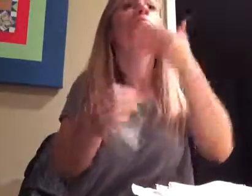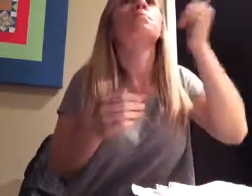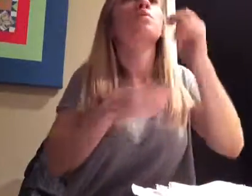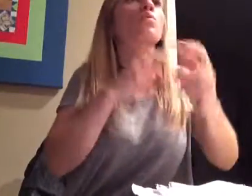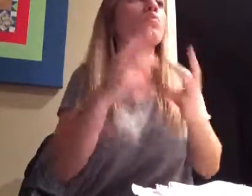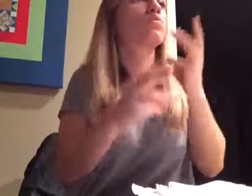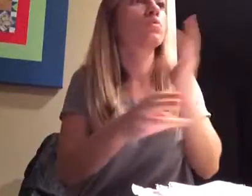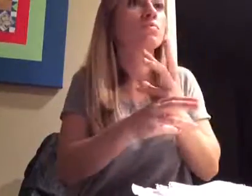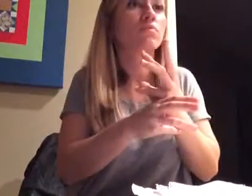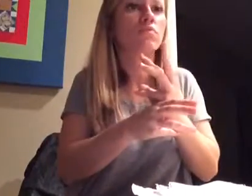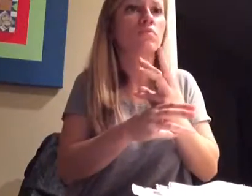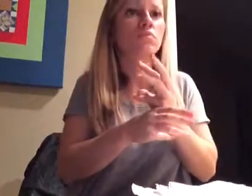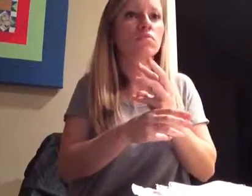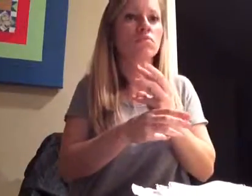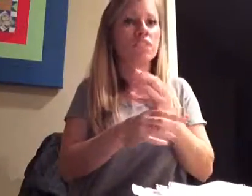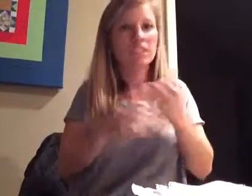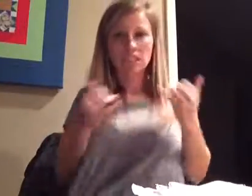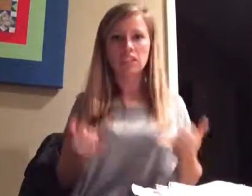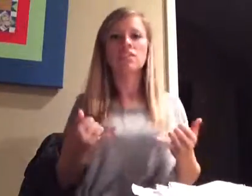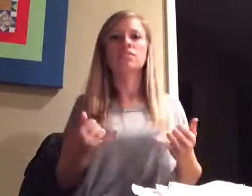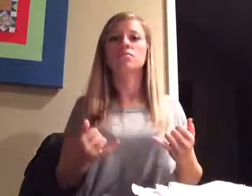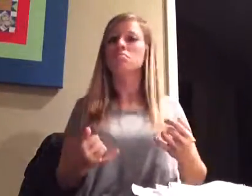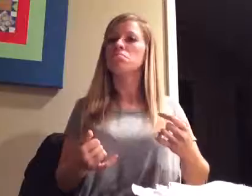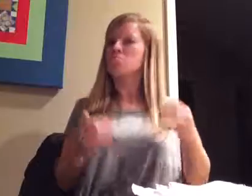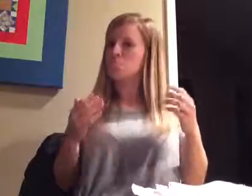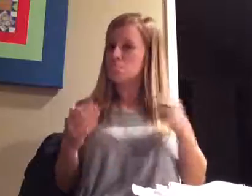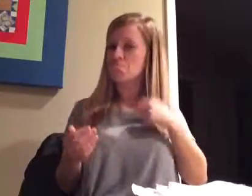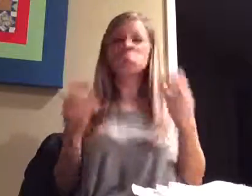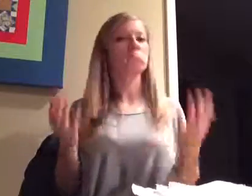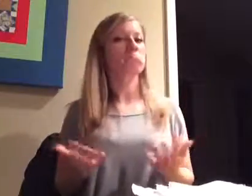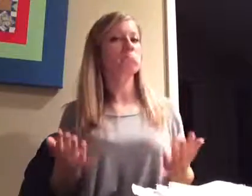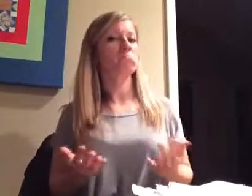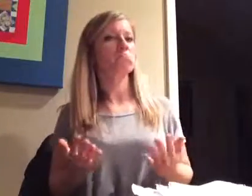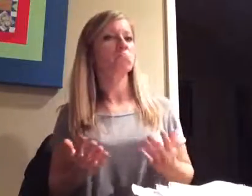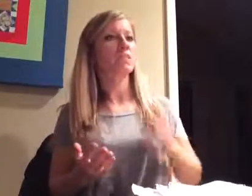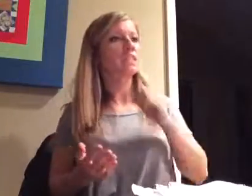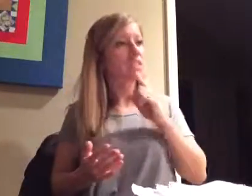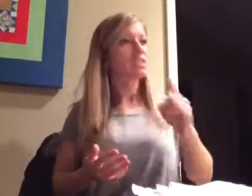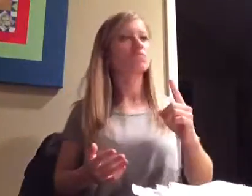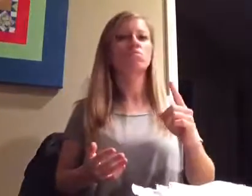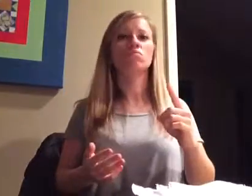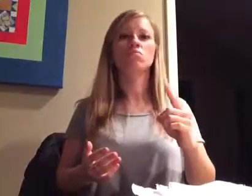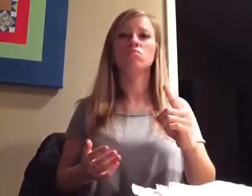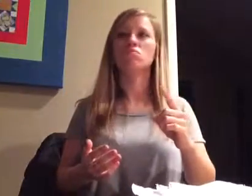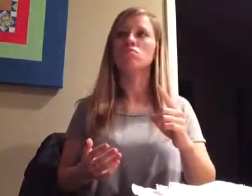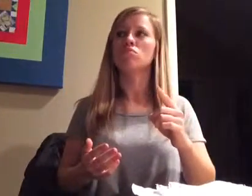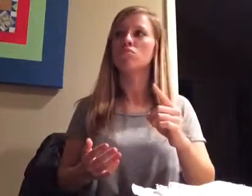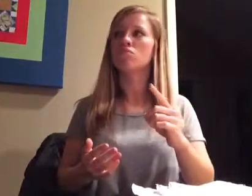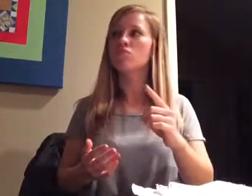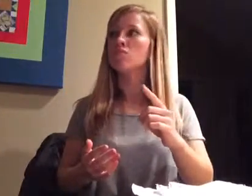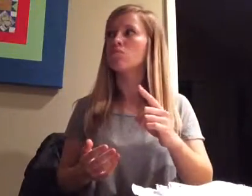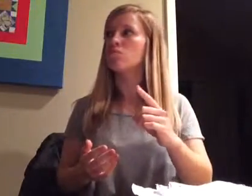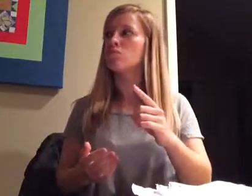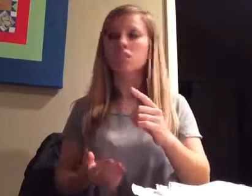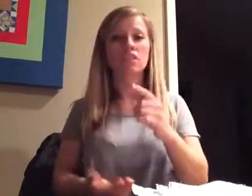So I have come here today to your campus to say that you can make their vision our reality.